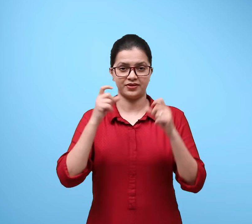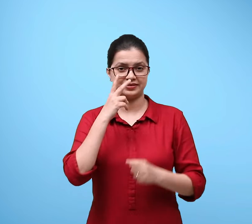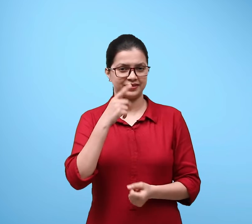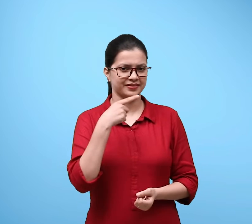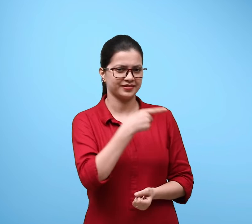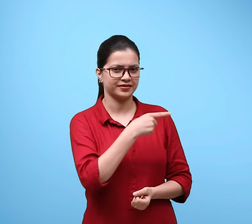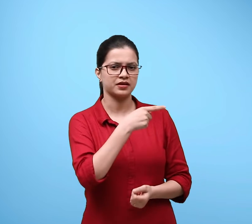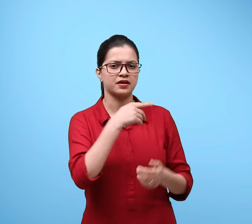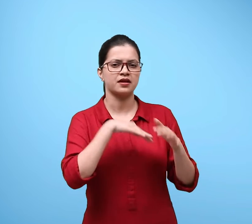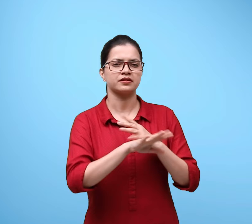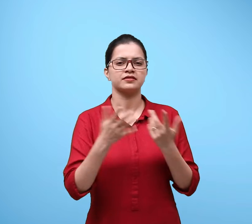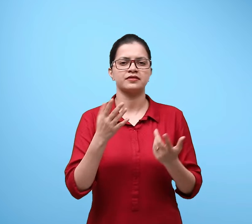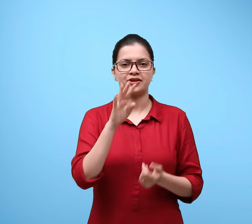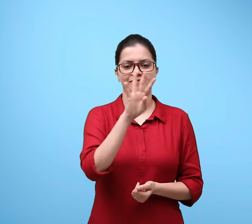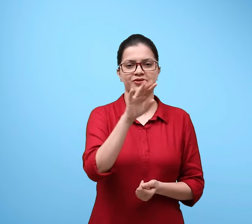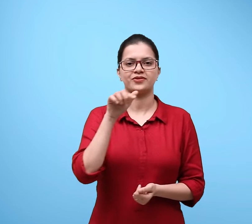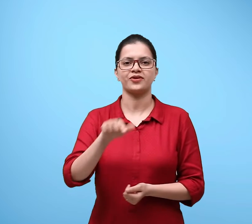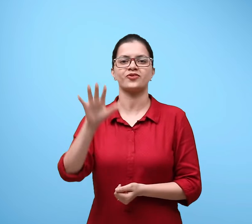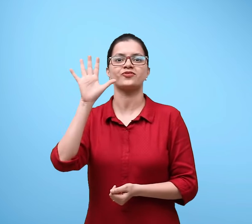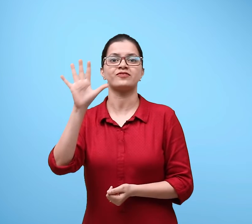Figure 4.5a